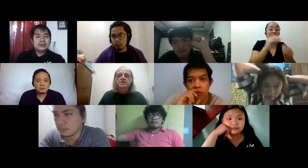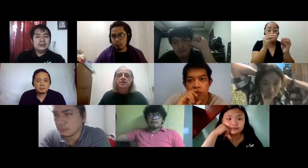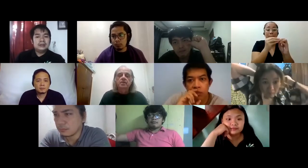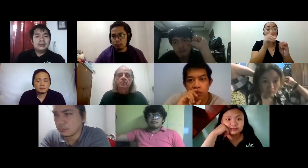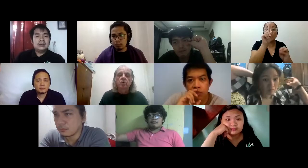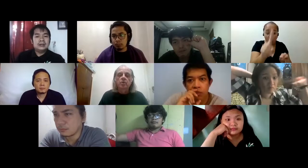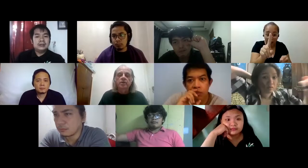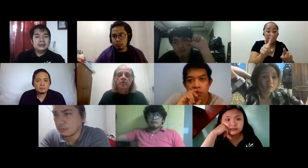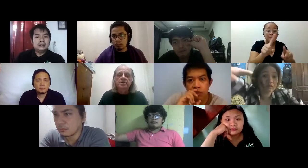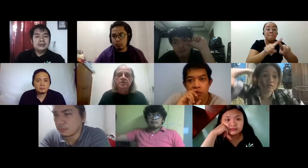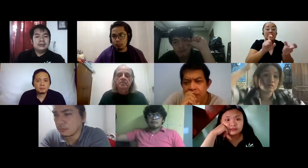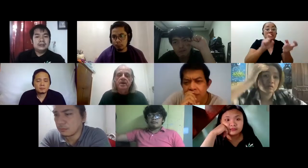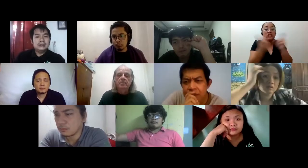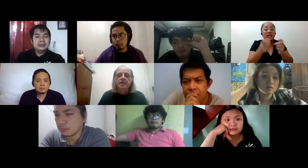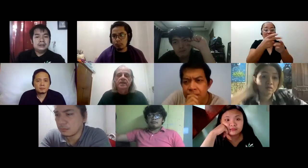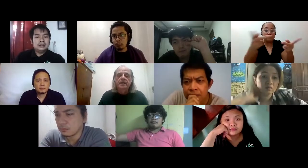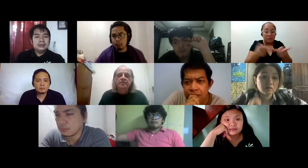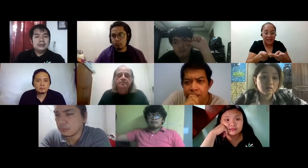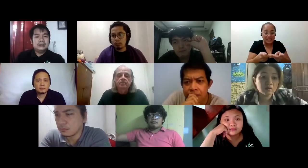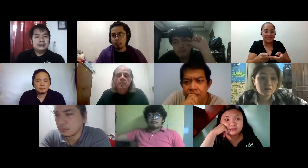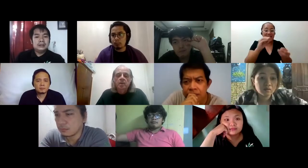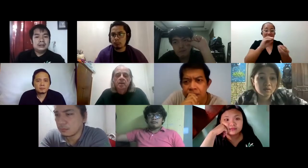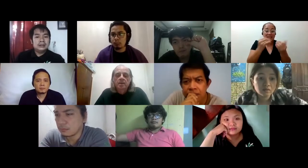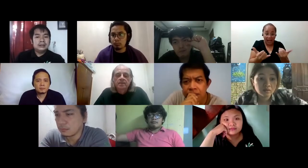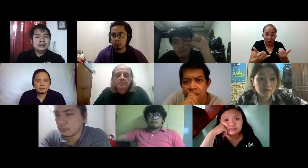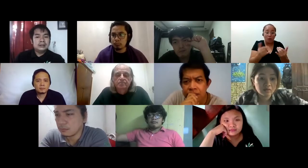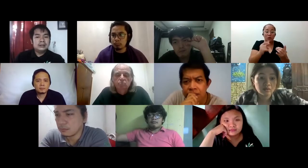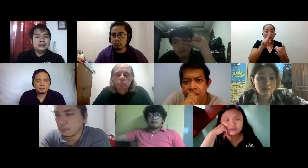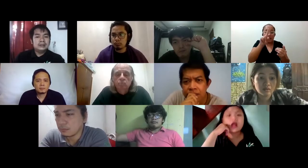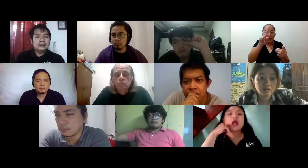we're asking number 1 question about Manila.